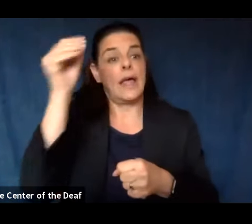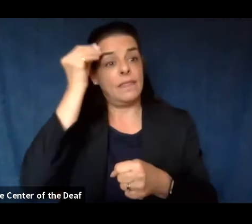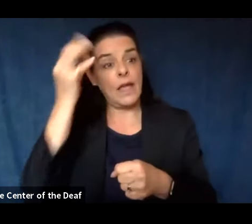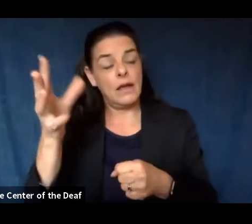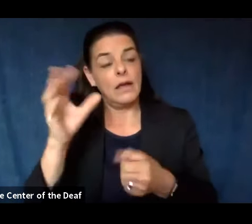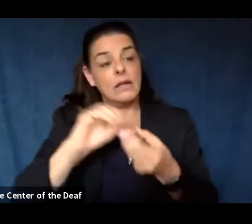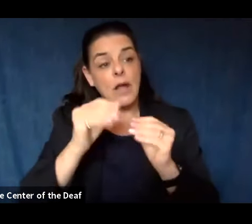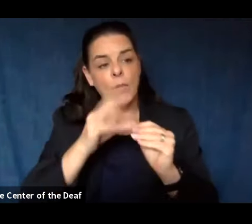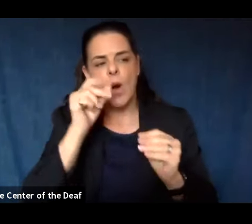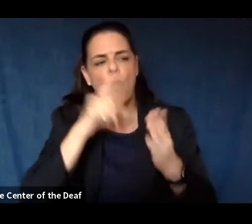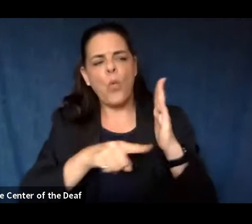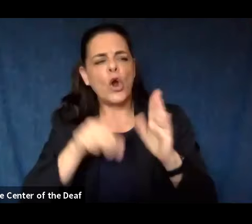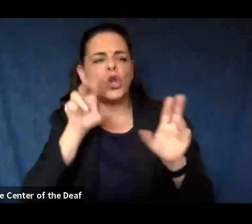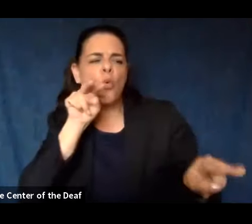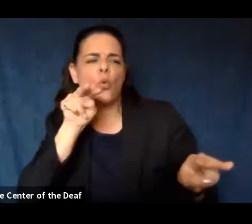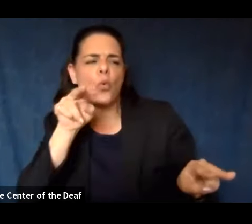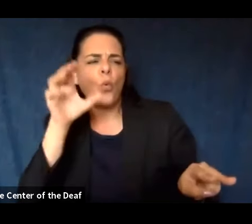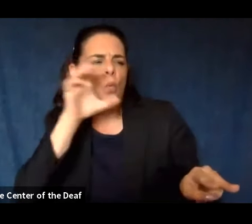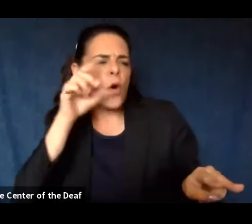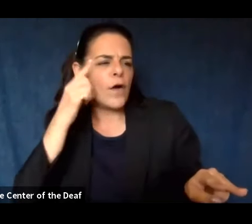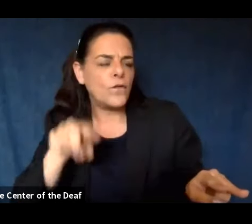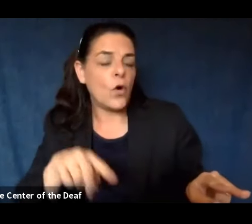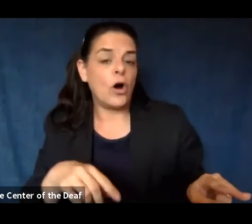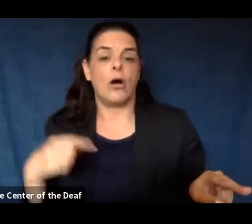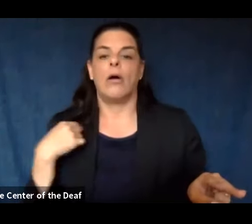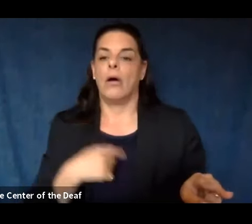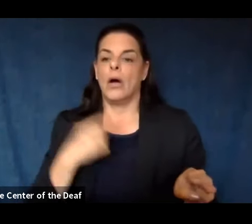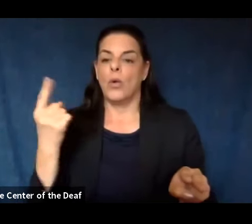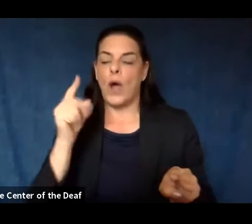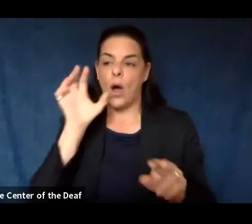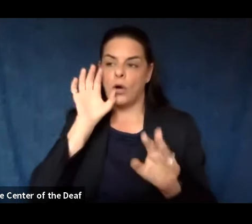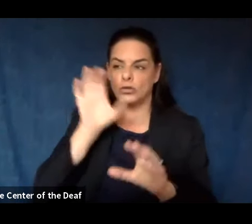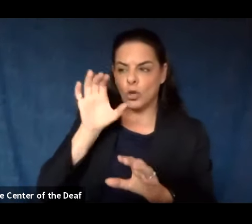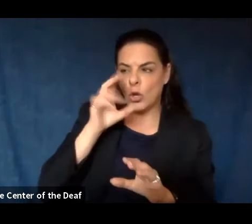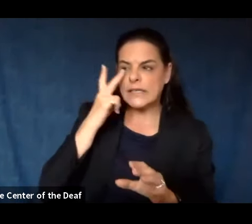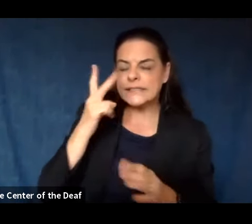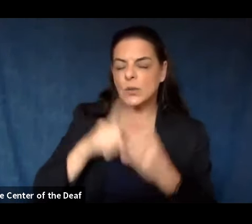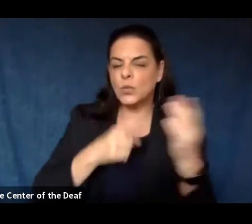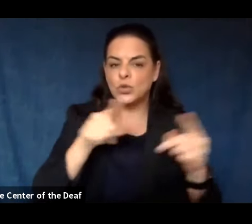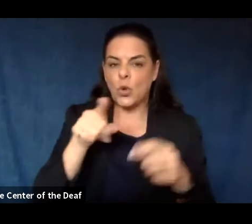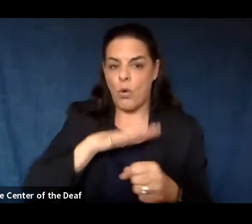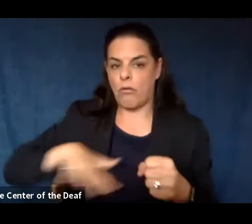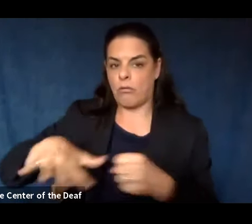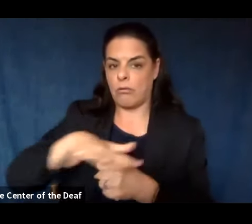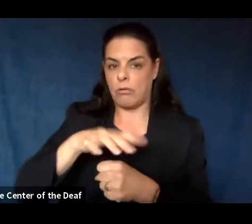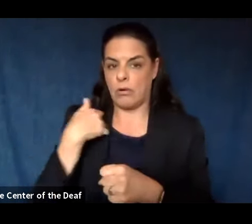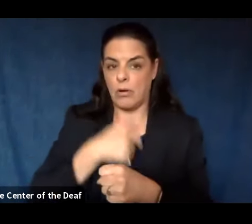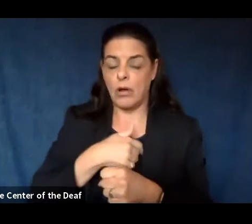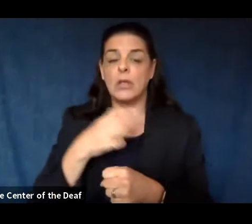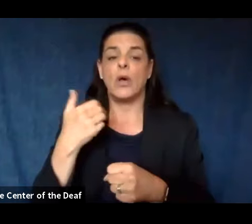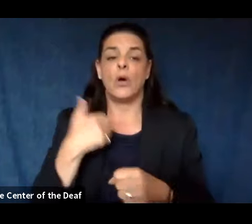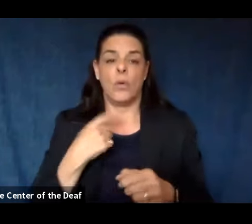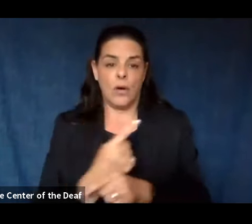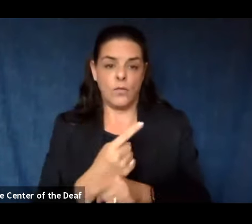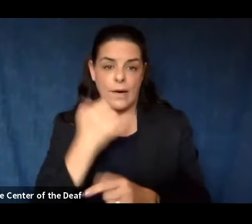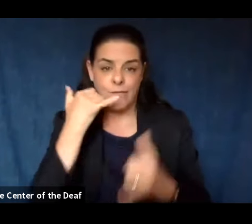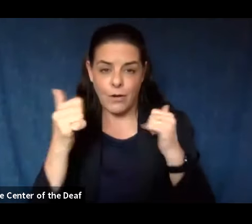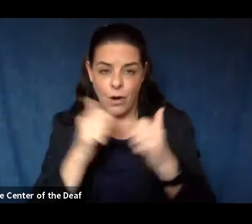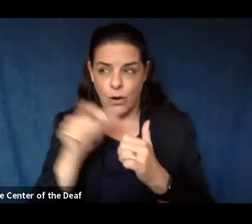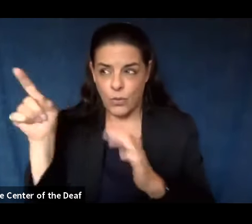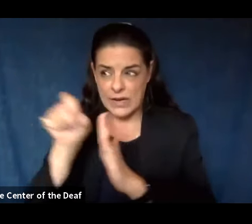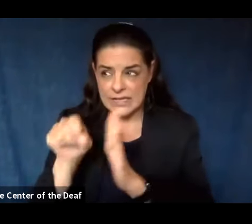look for? We always are looking at what's happening around us. And again, we have regular calls with the state where we can hear about